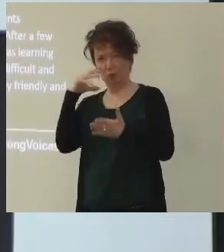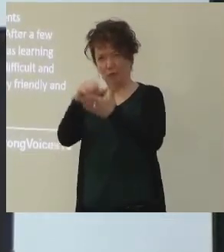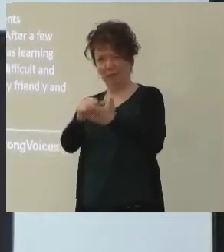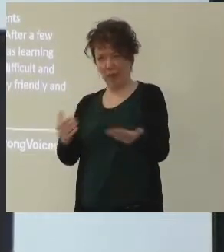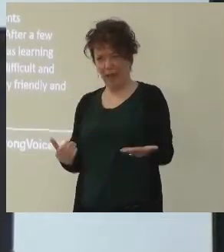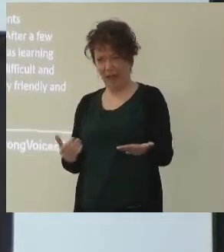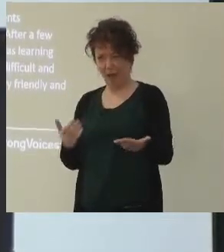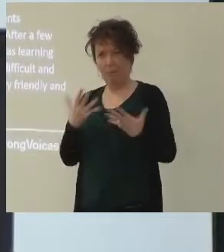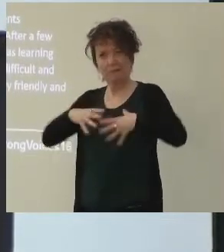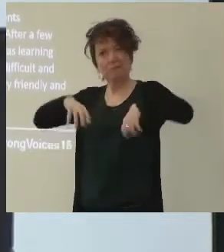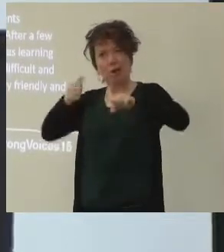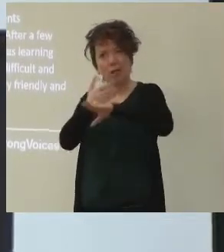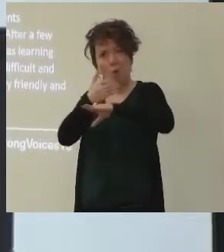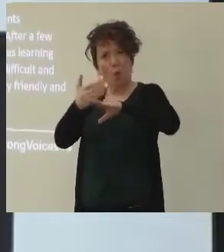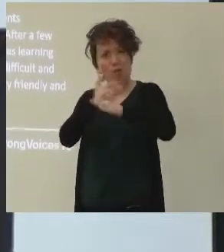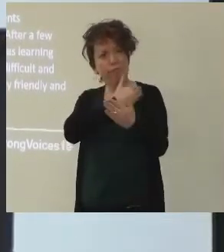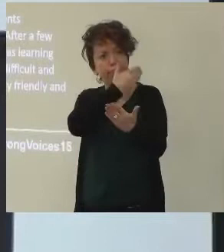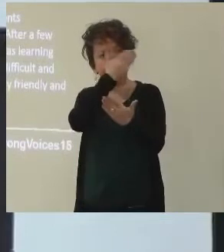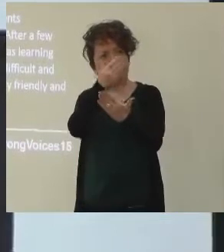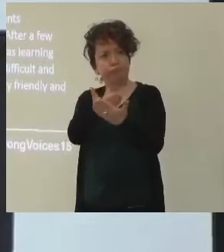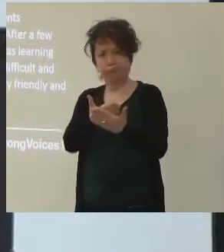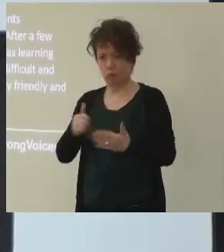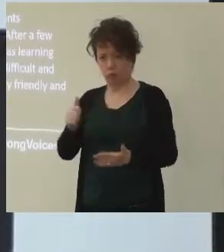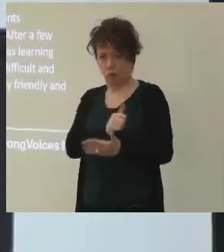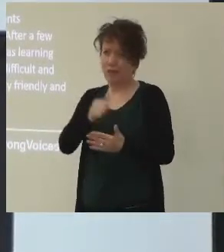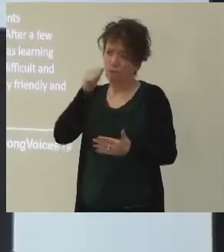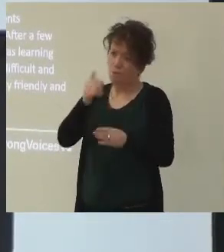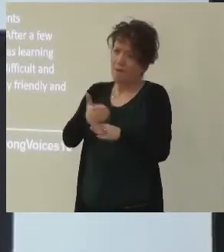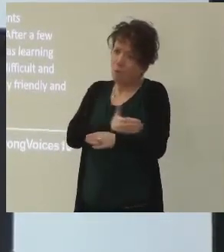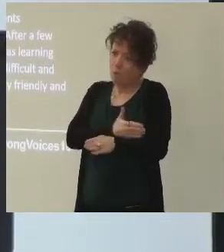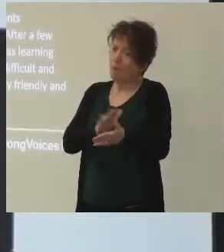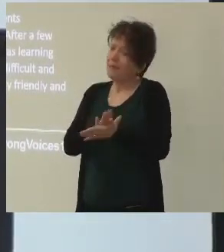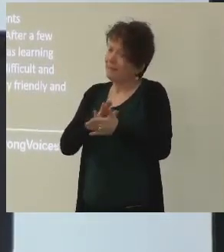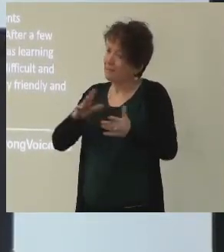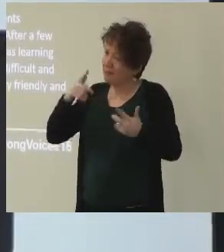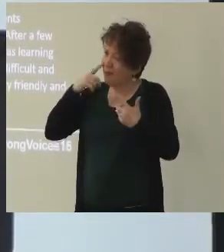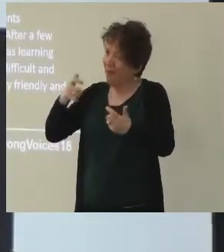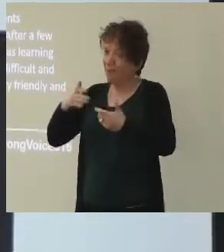few weeks into the process? So it's really being careful